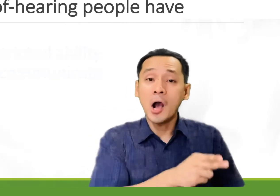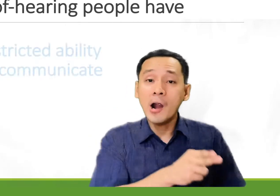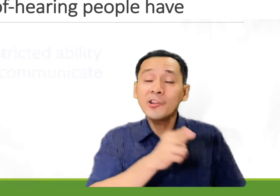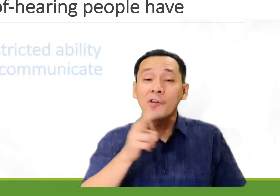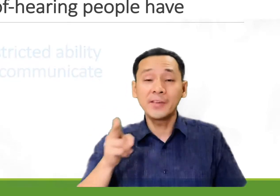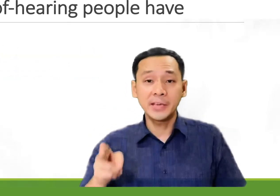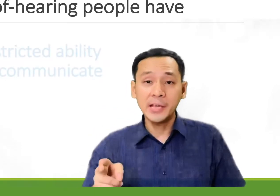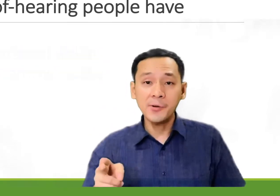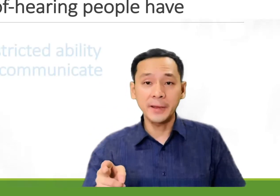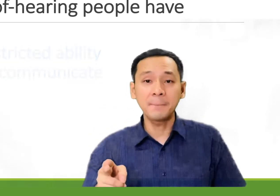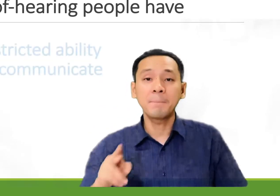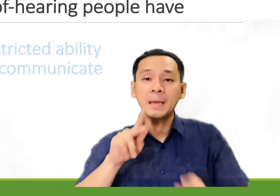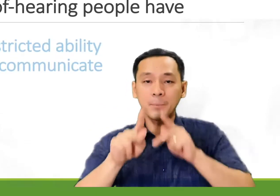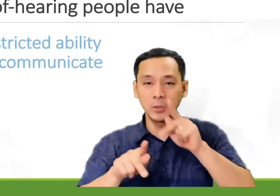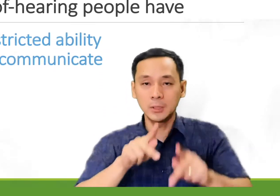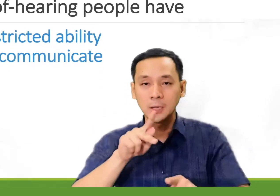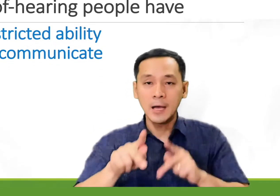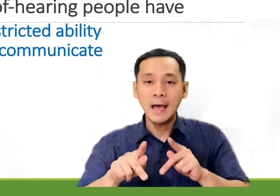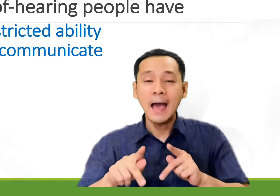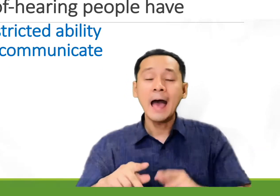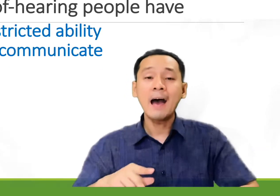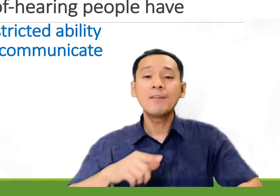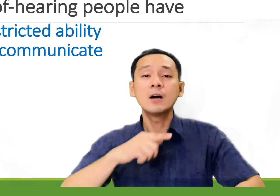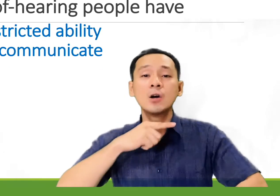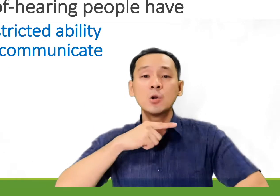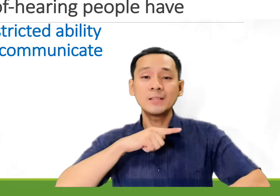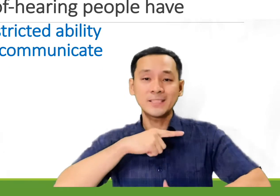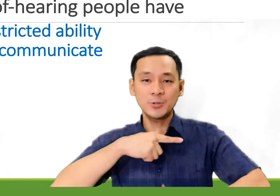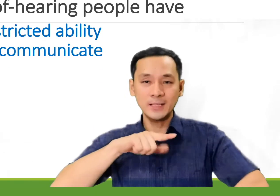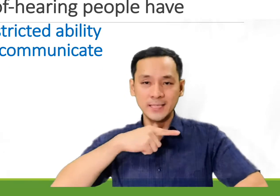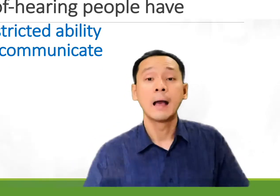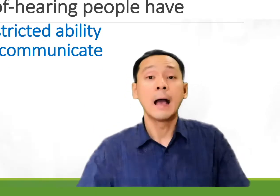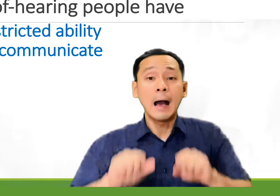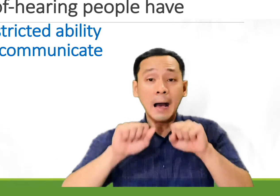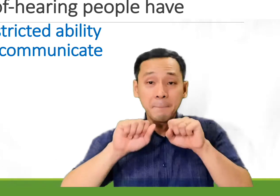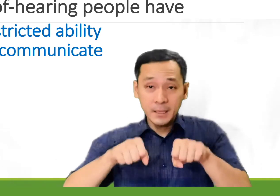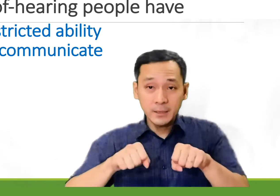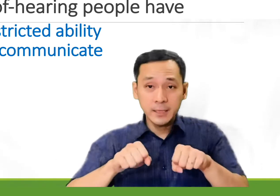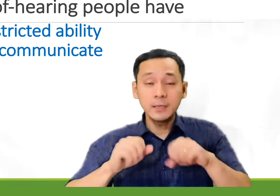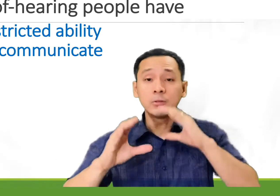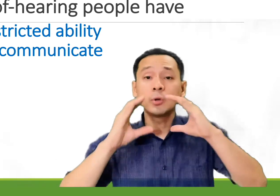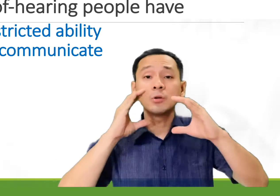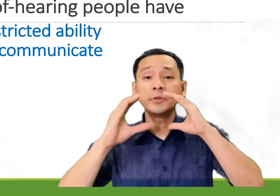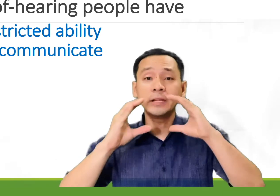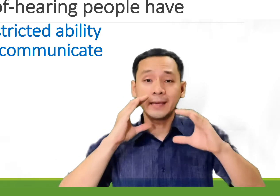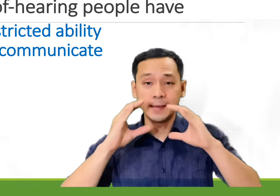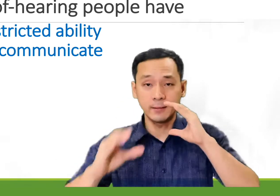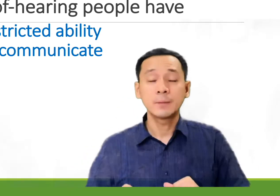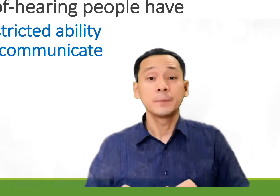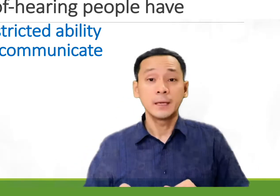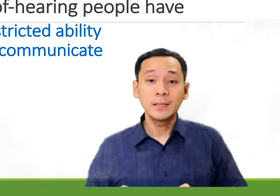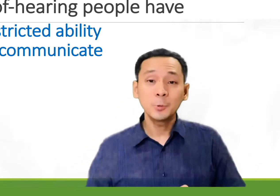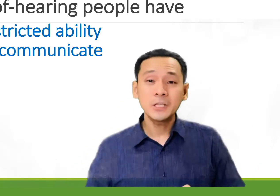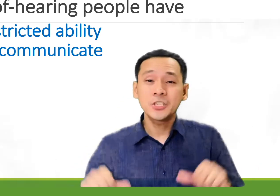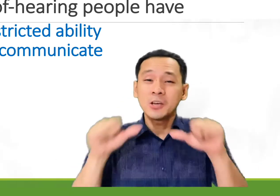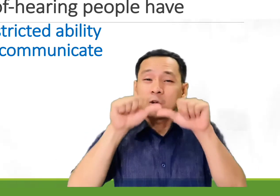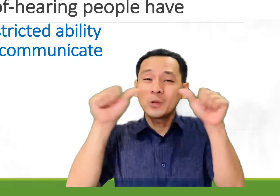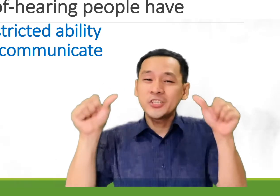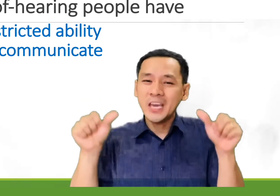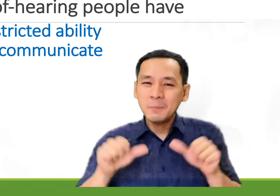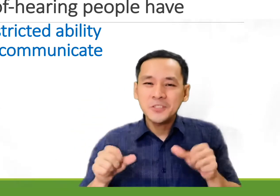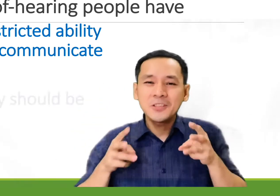and hard of hearing people have restricted ability to communicate, in